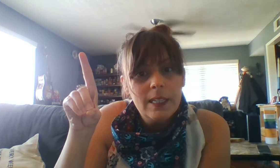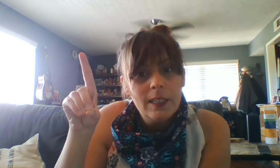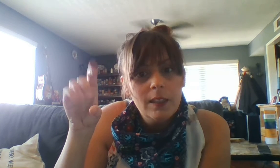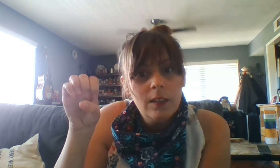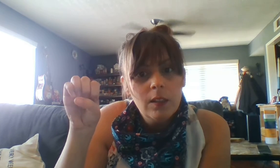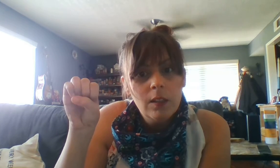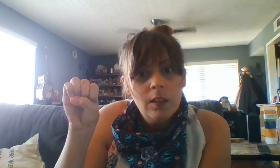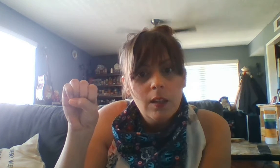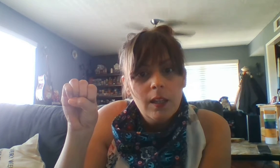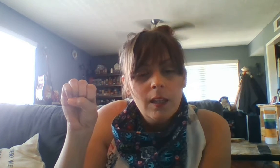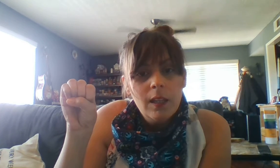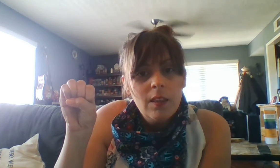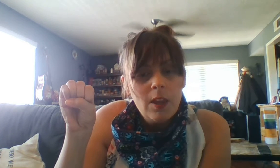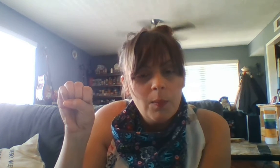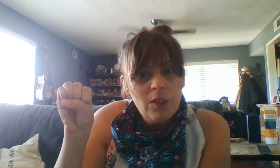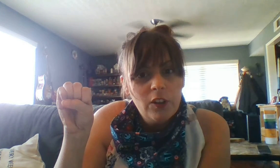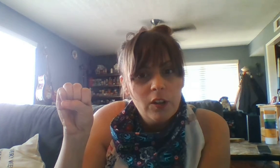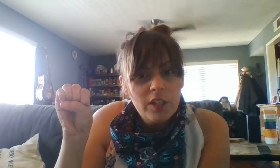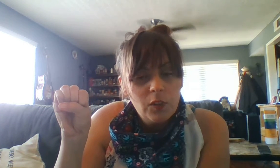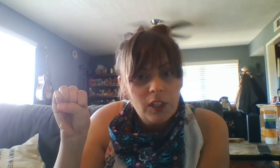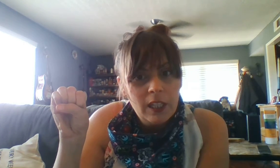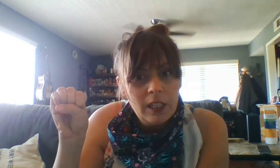D, thumb and the fingernails for E,